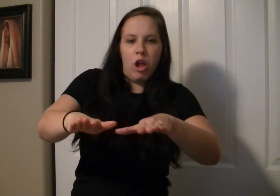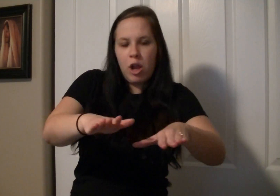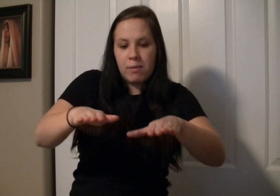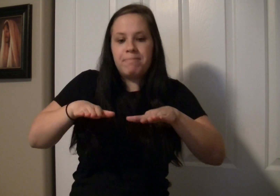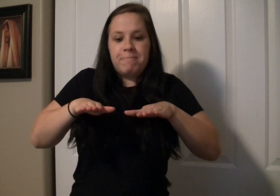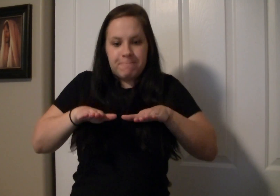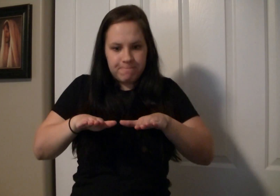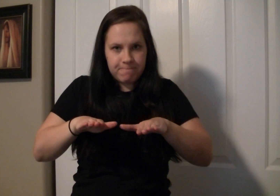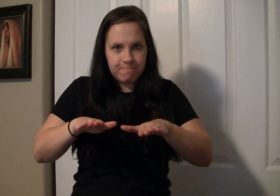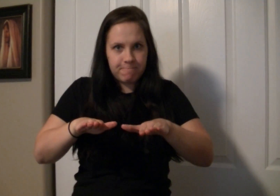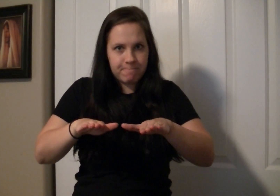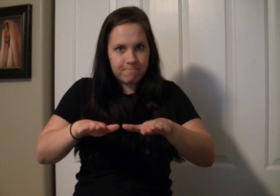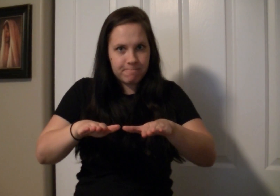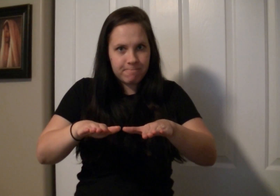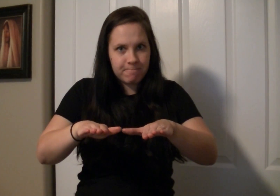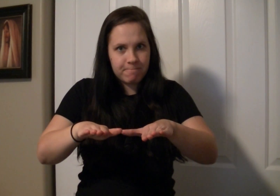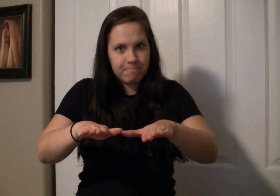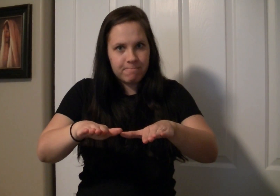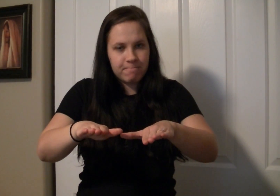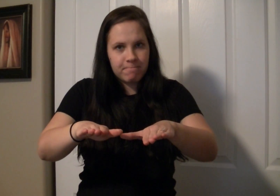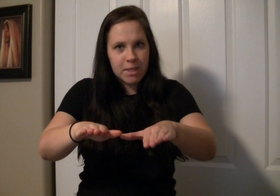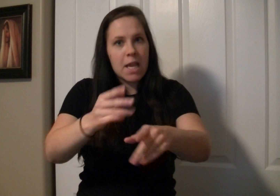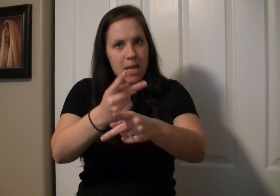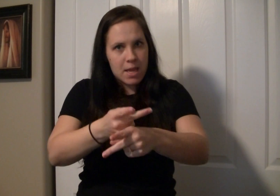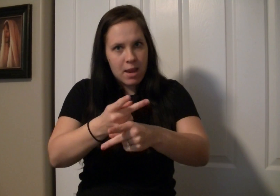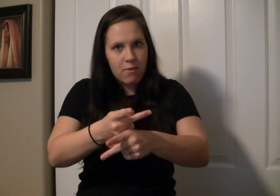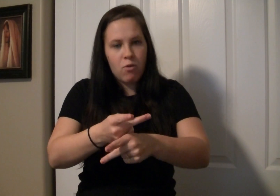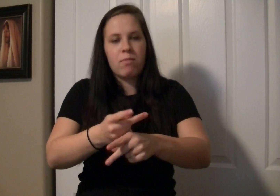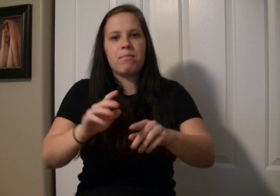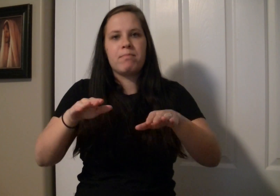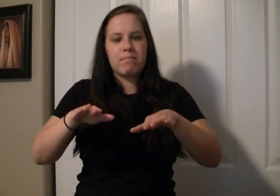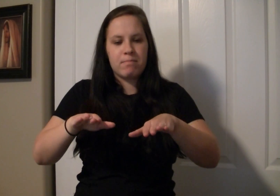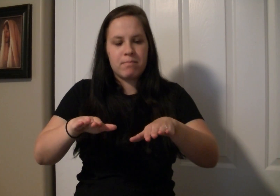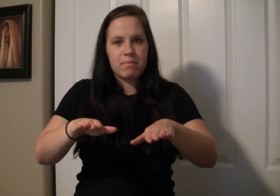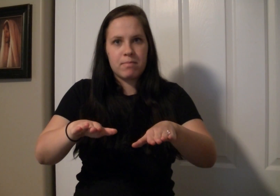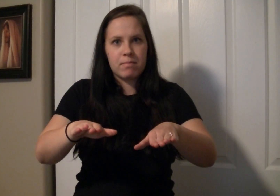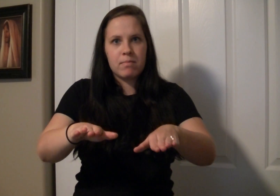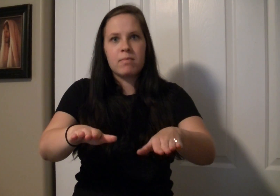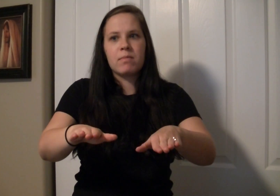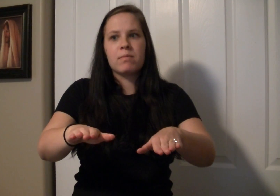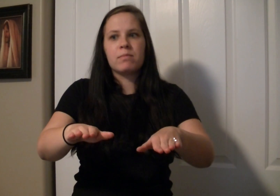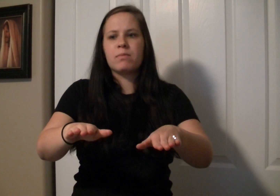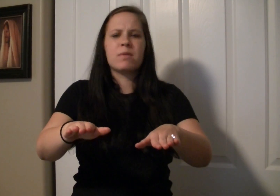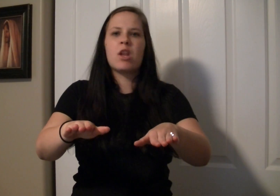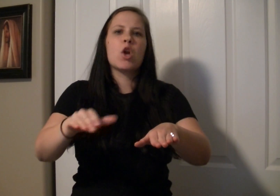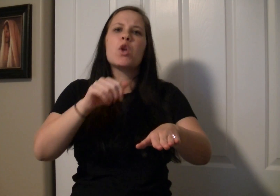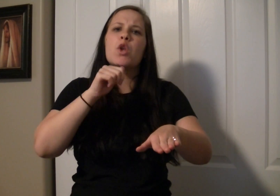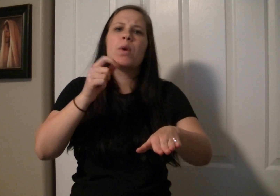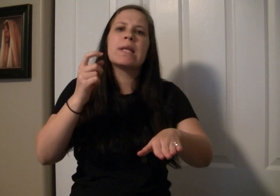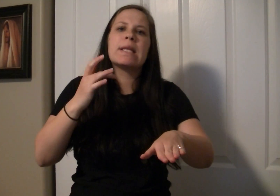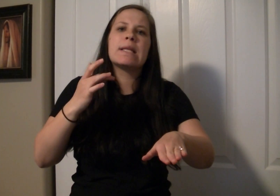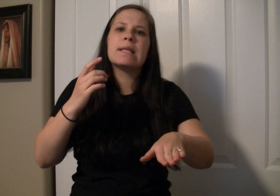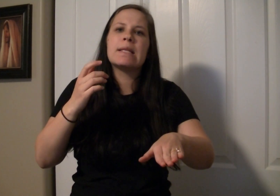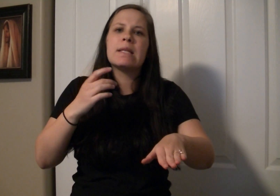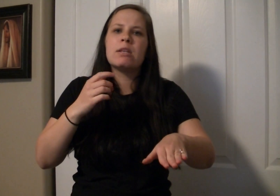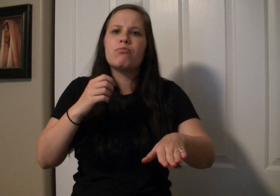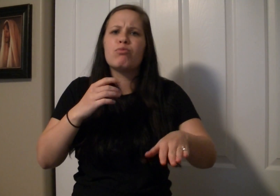and lines everywhere and it's sewn incorrectly. So you don't have to worry too much about the wheel. The wheel just